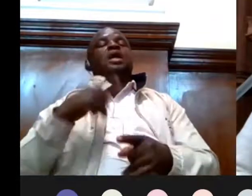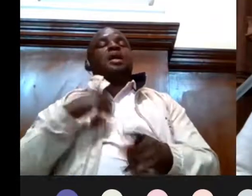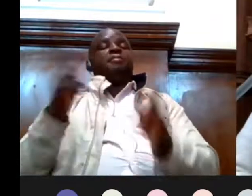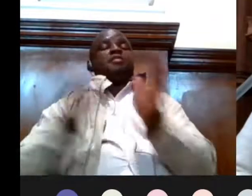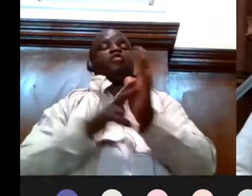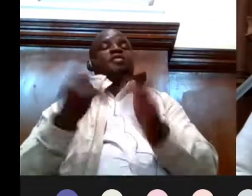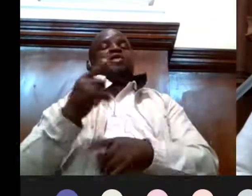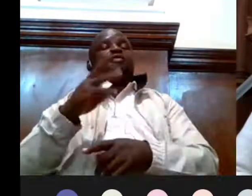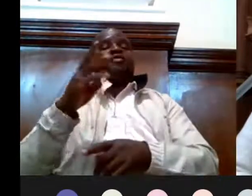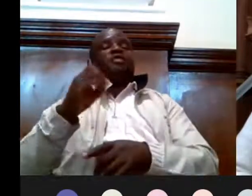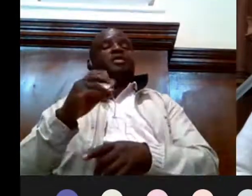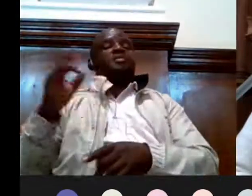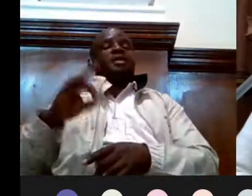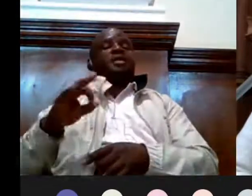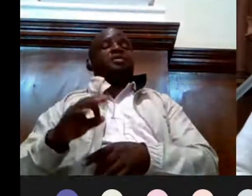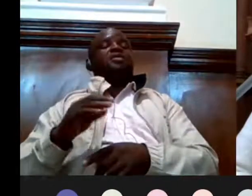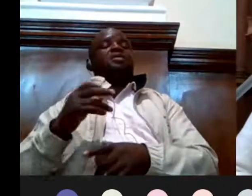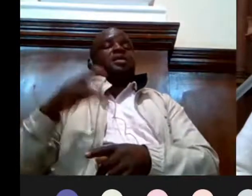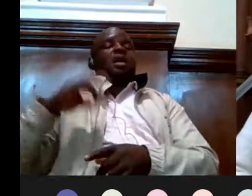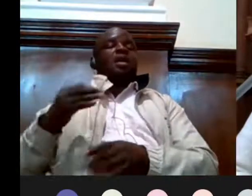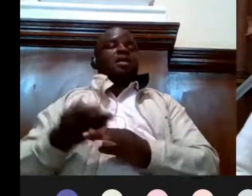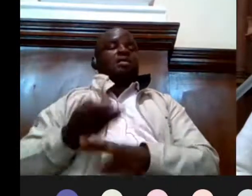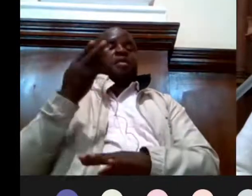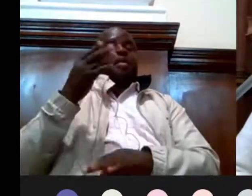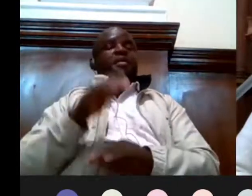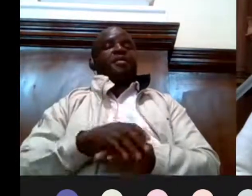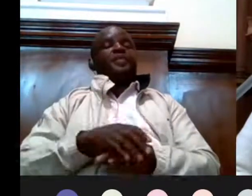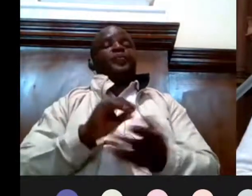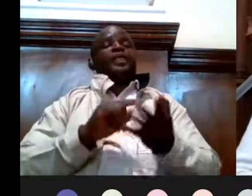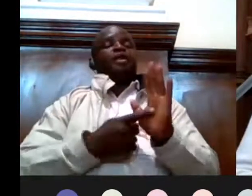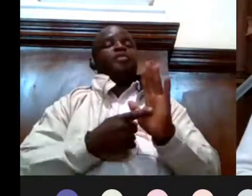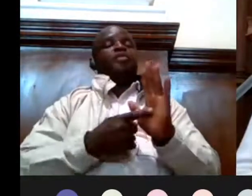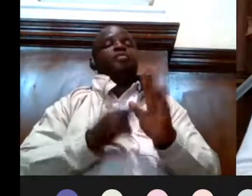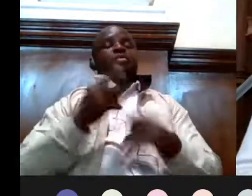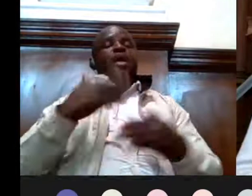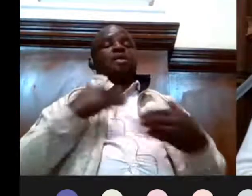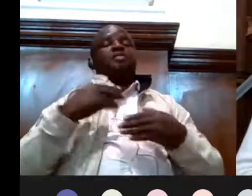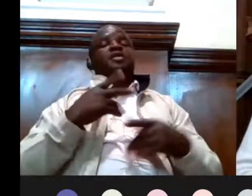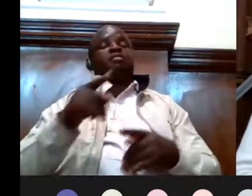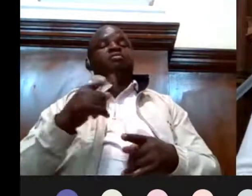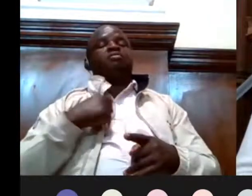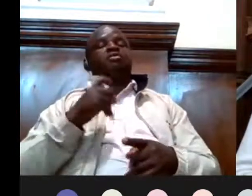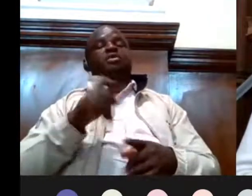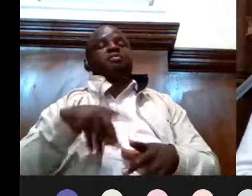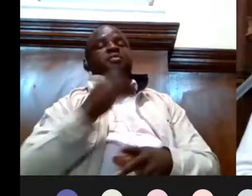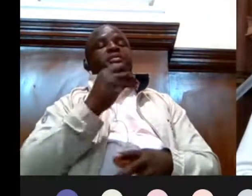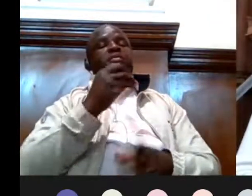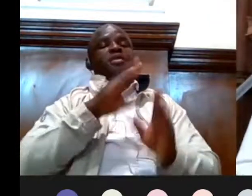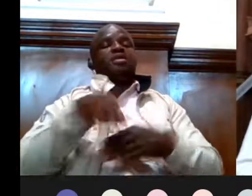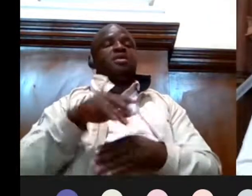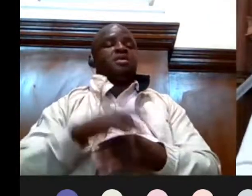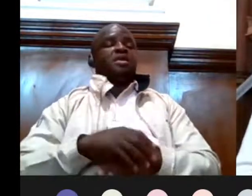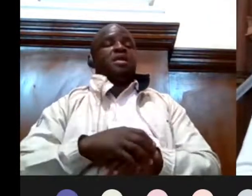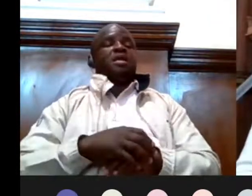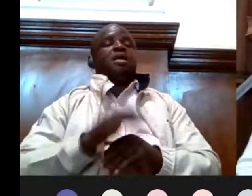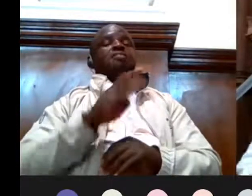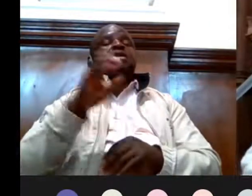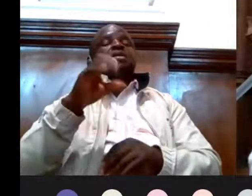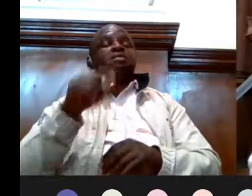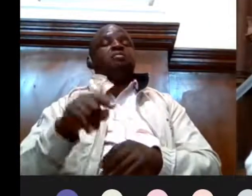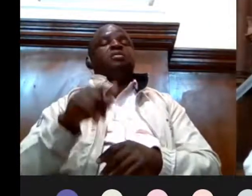salary increase. This prompted the very competent administrator to pack his bags and leave. The